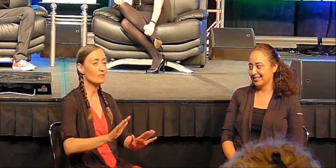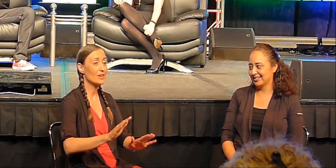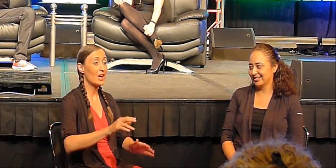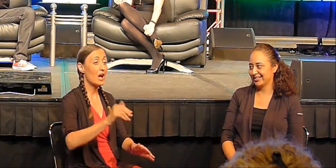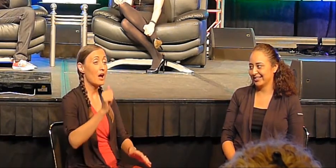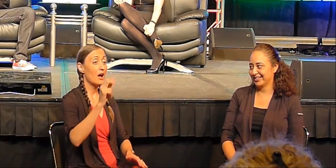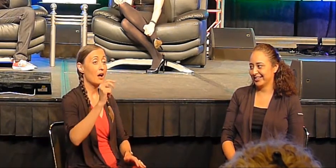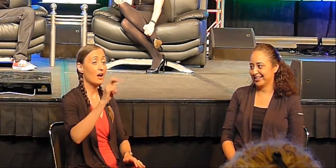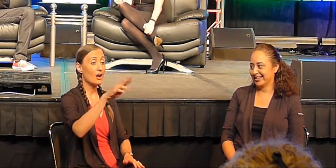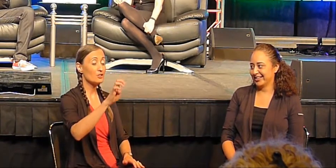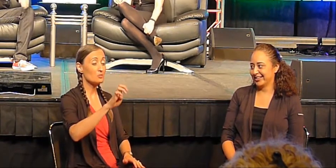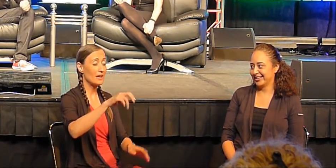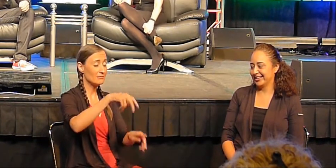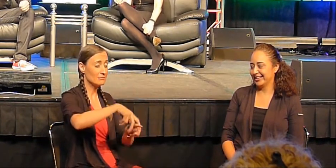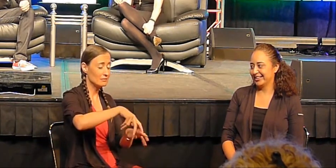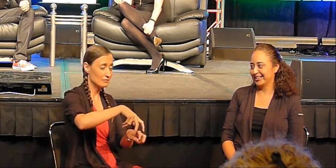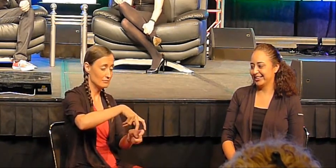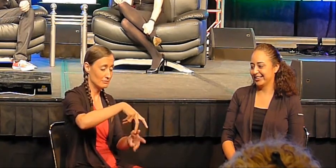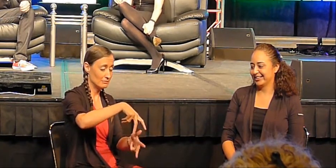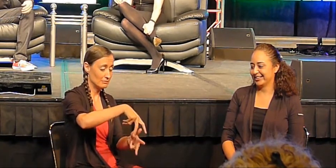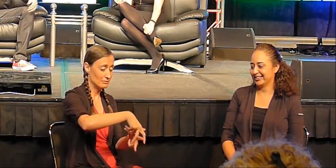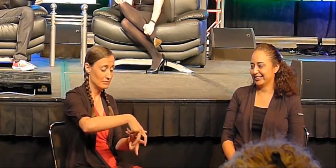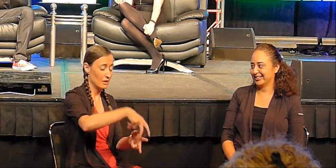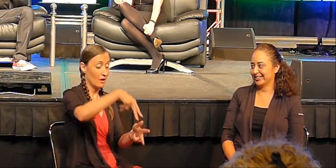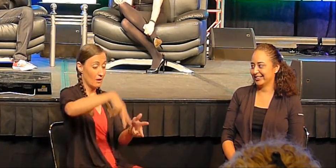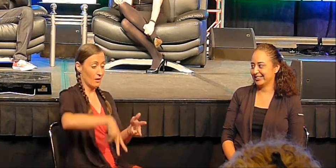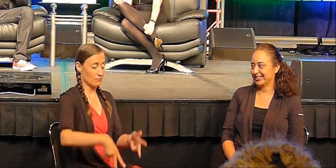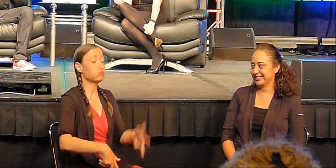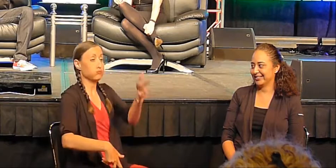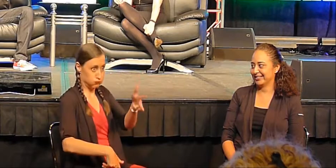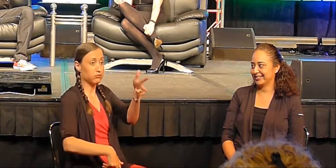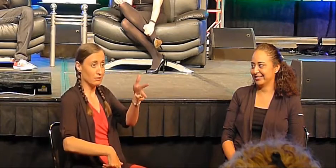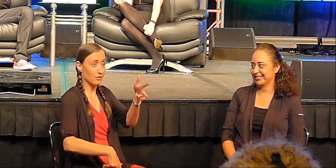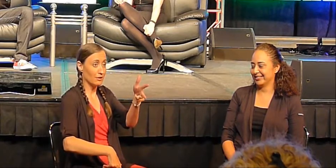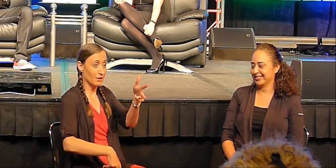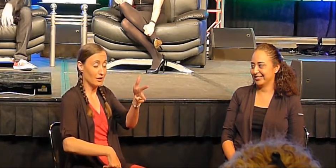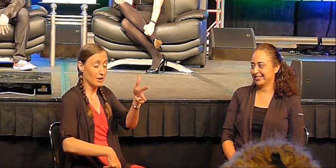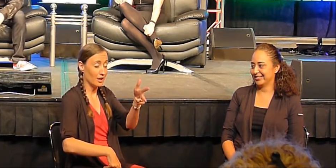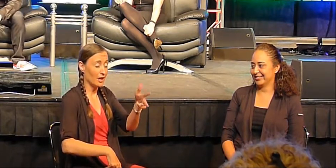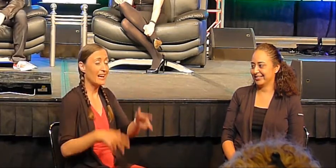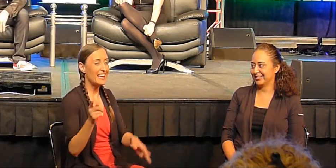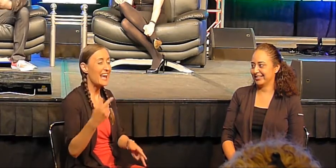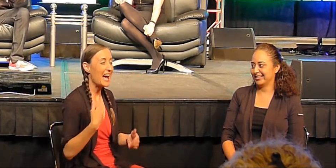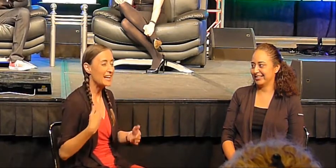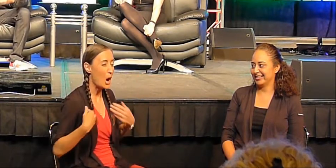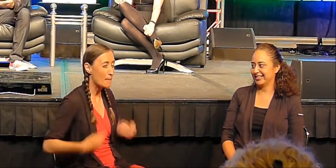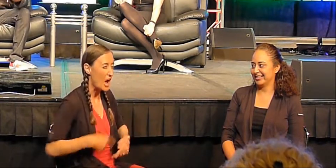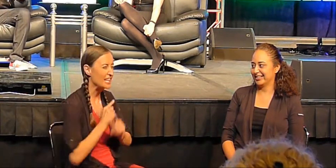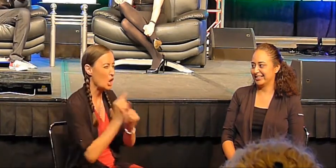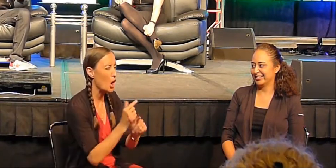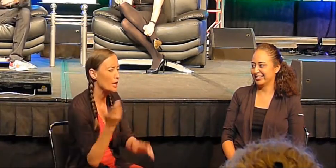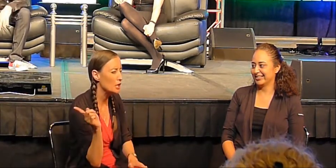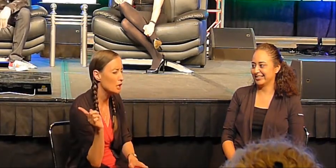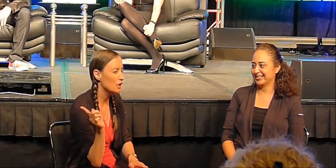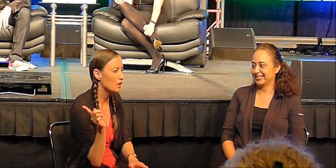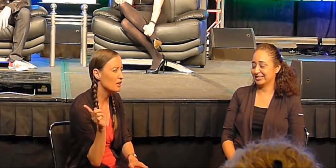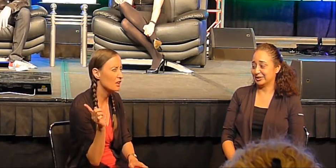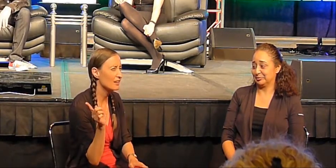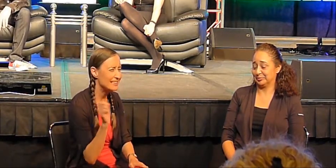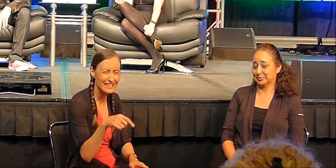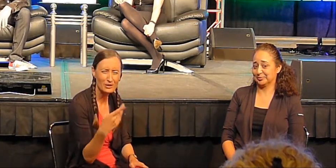another 3 feet high. And his bodyguard, he had a bodyguard, how about that? His body, like he needed a